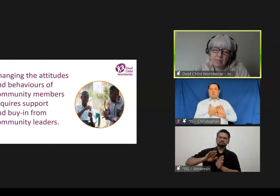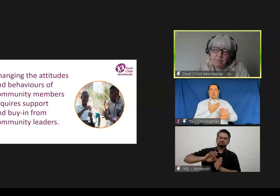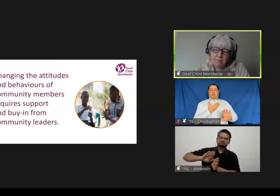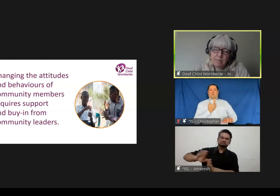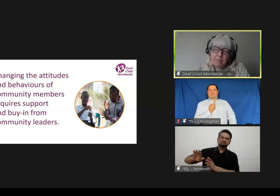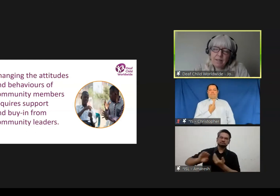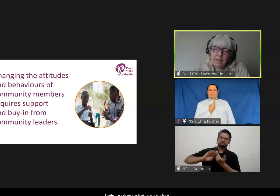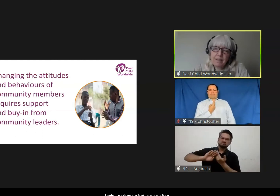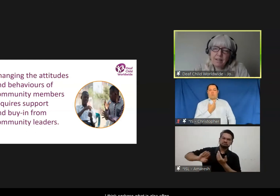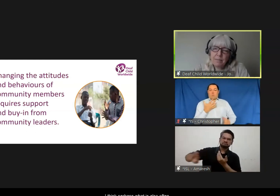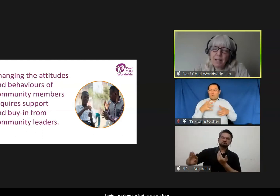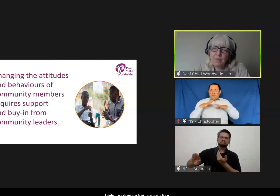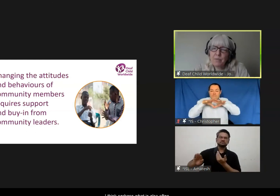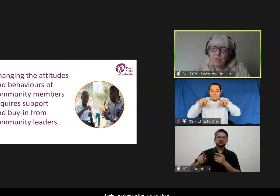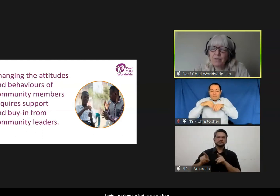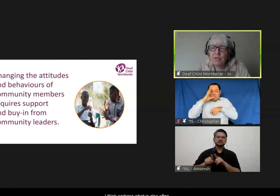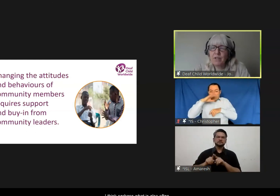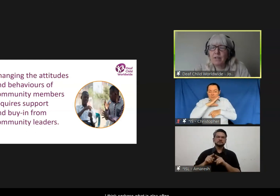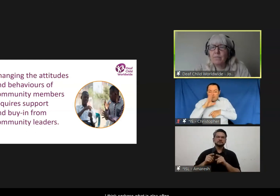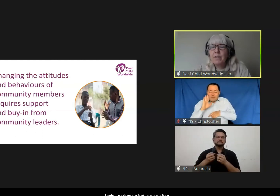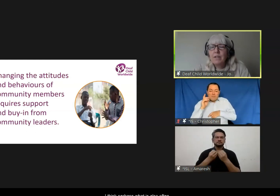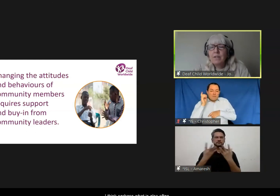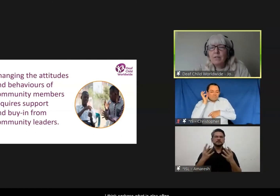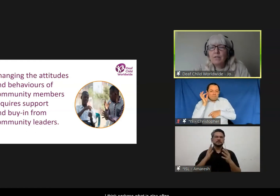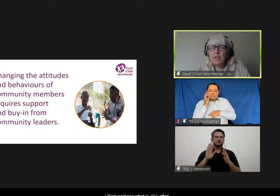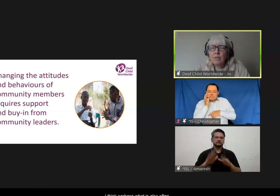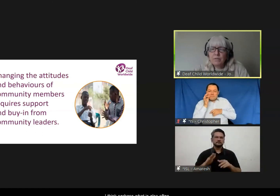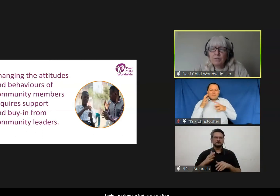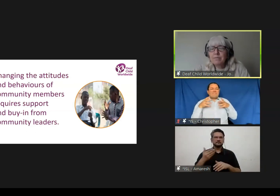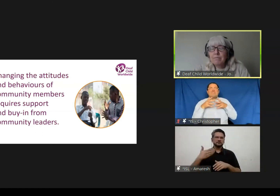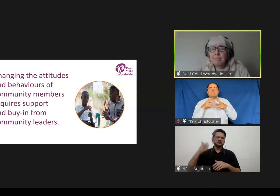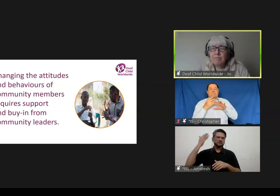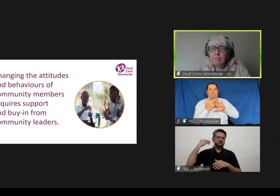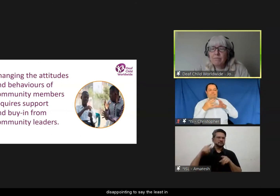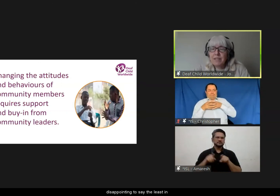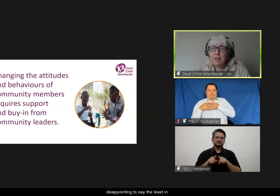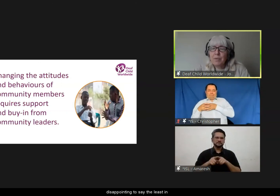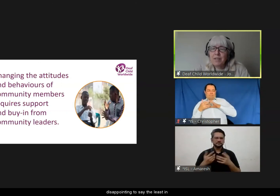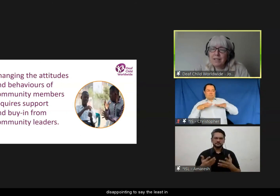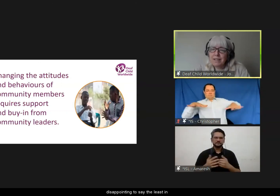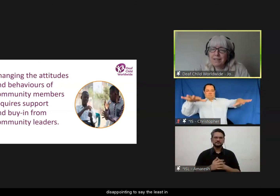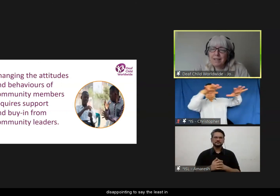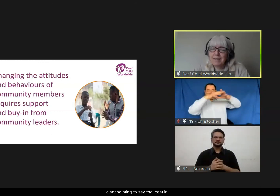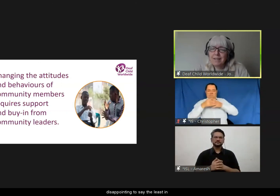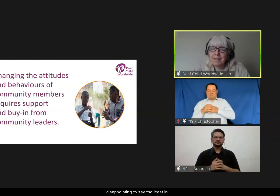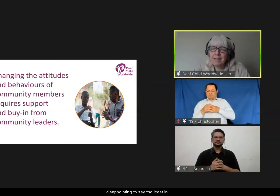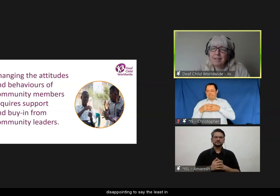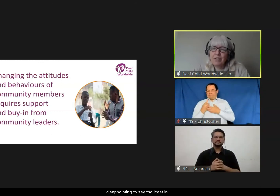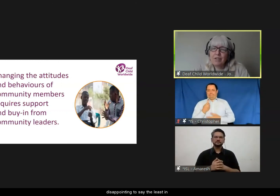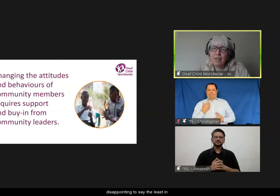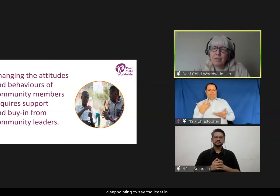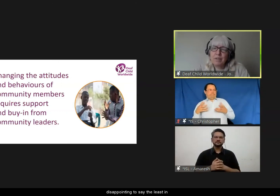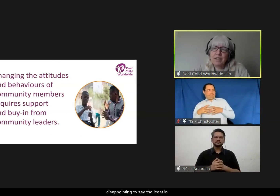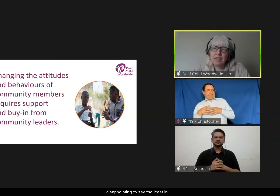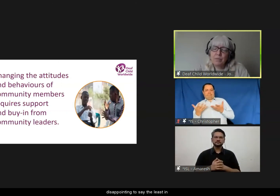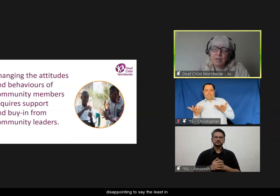communities. I think perhaps what's also often disappointing, to say the least, in a lot